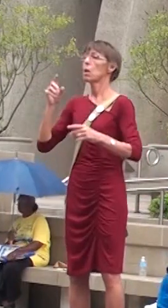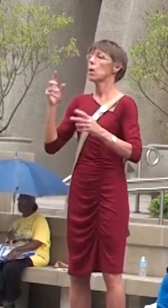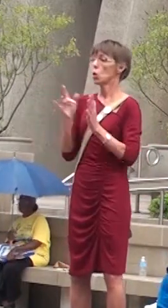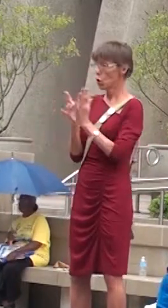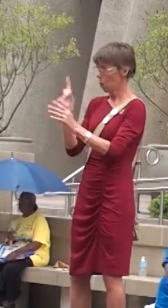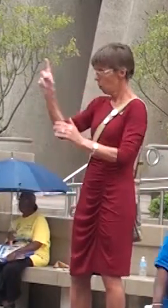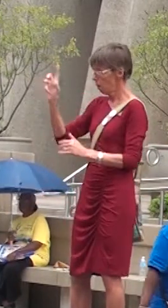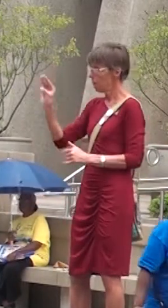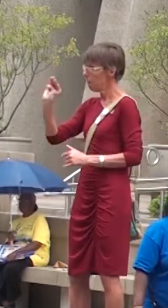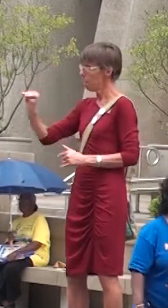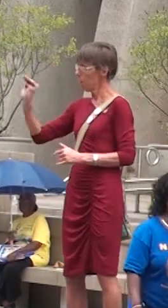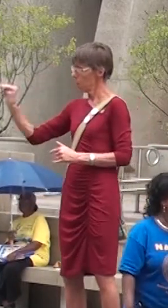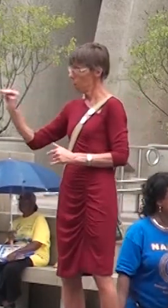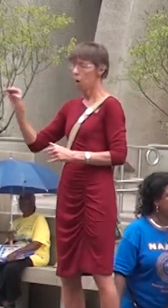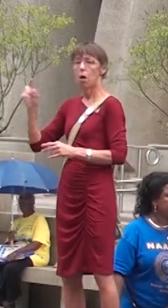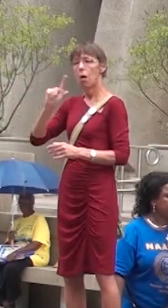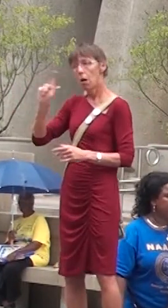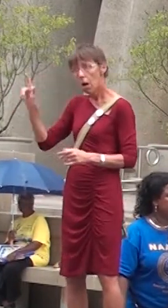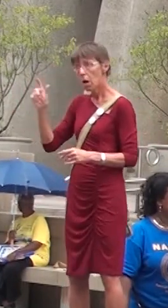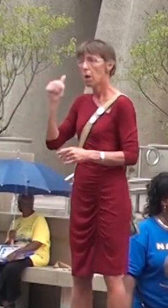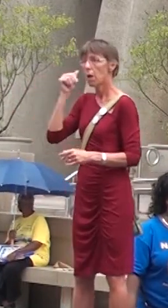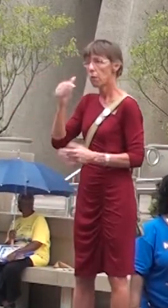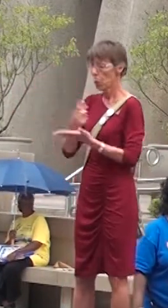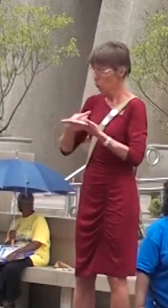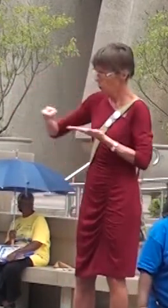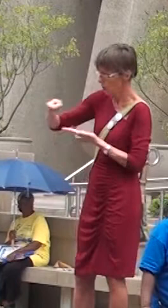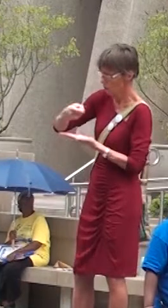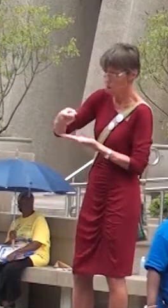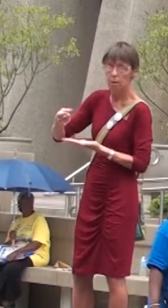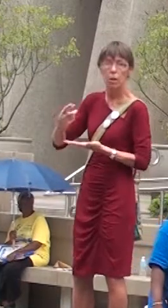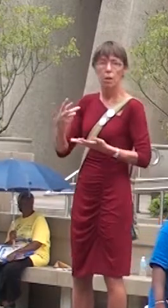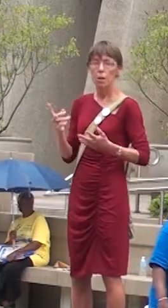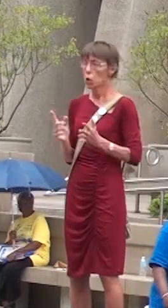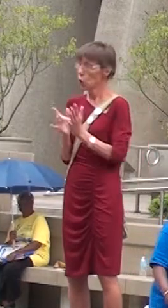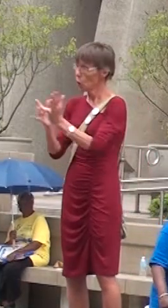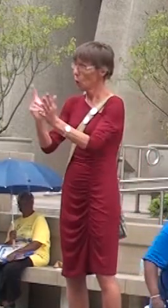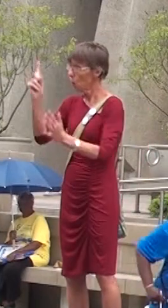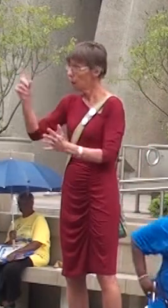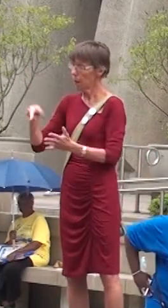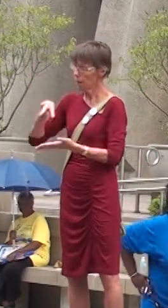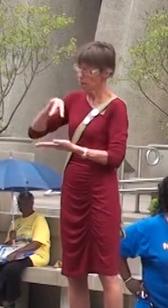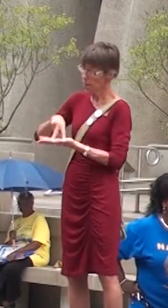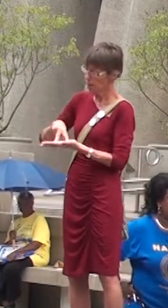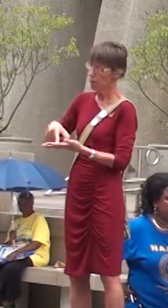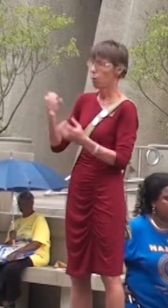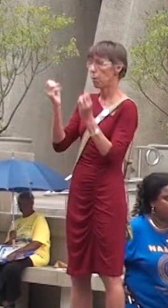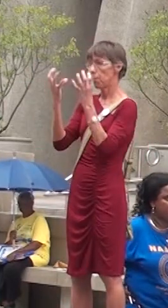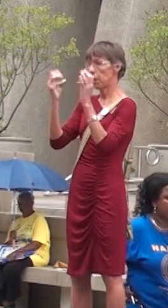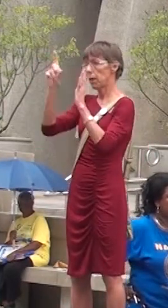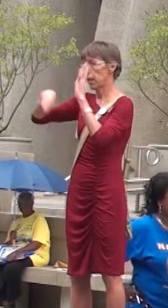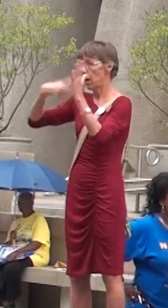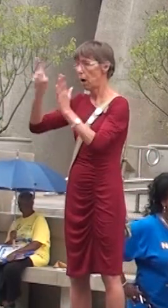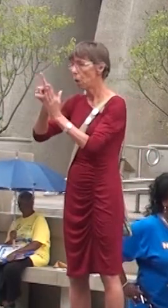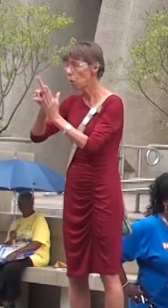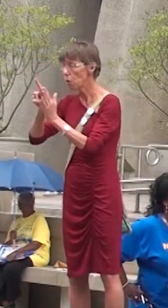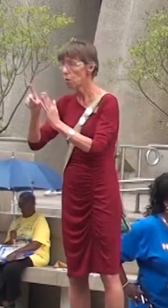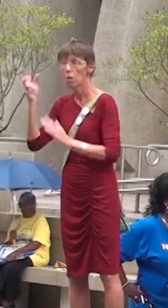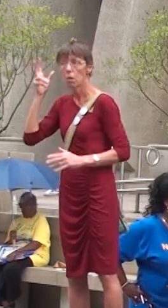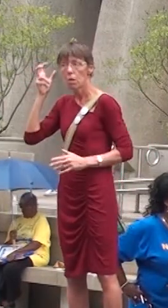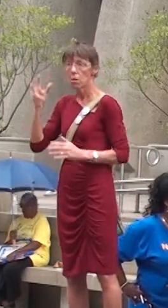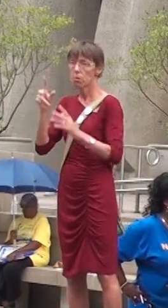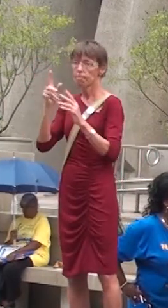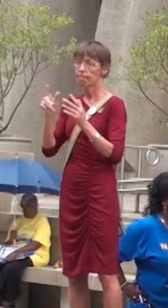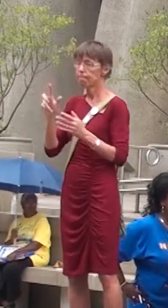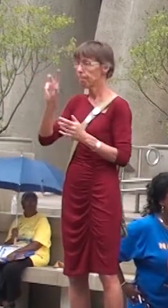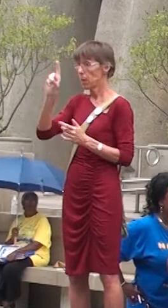we've asked you to rally for women's health, attend hearings, and stand for hours listening to floor debate. You